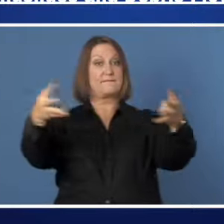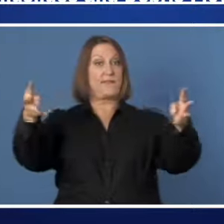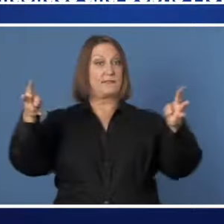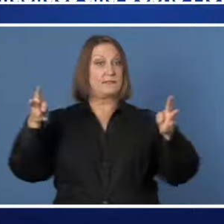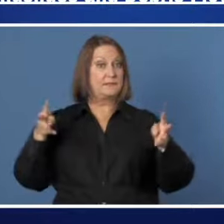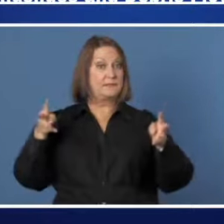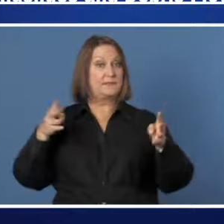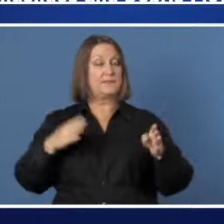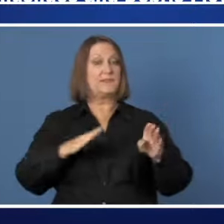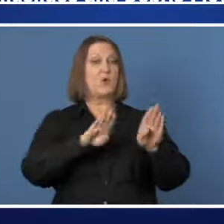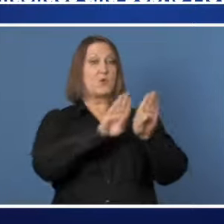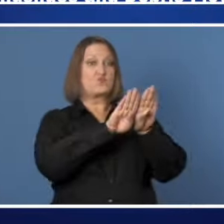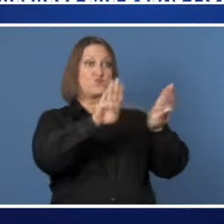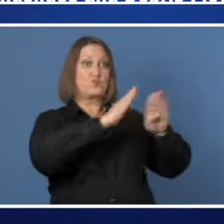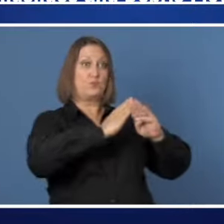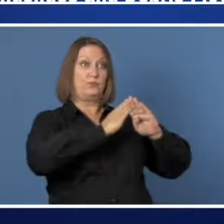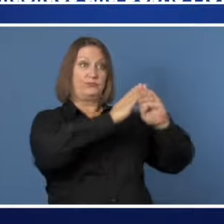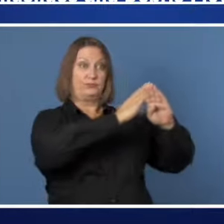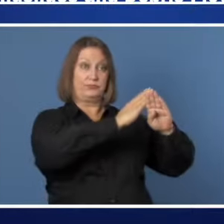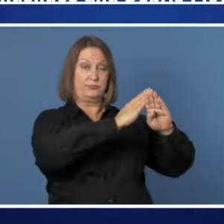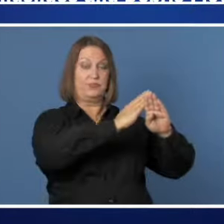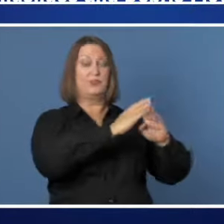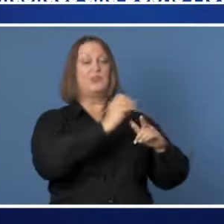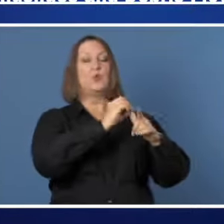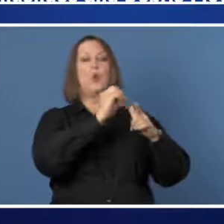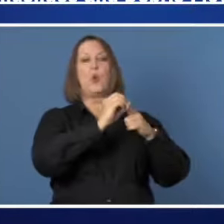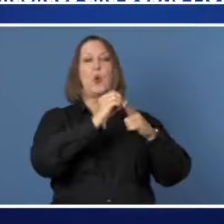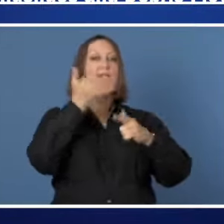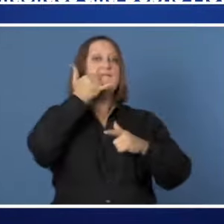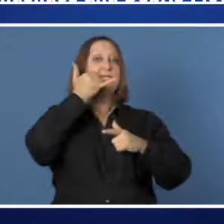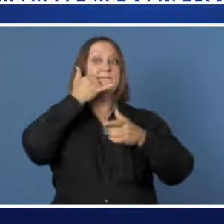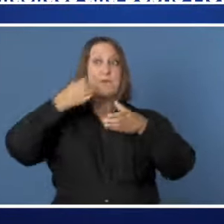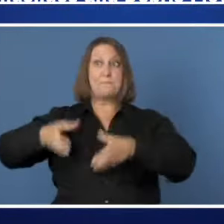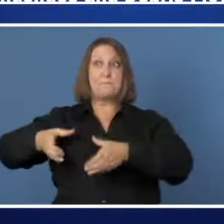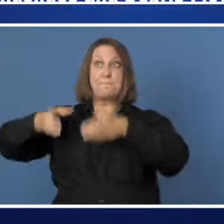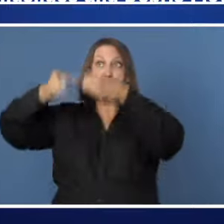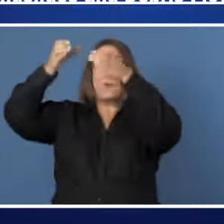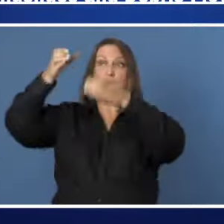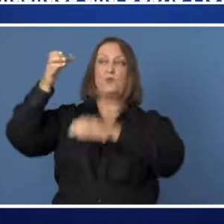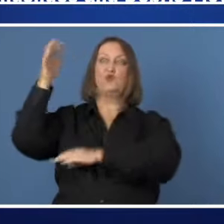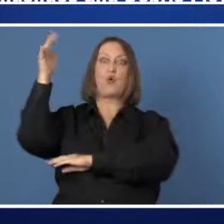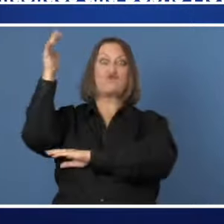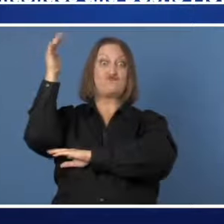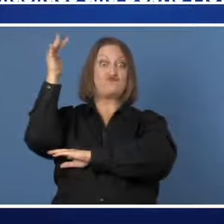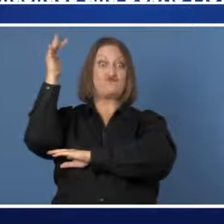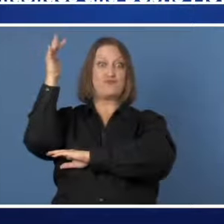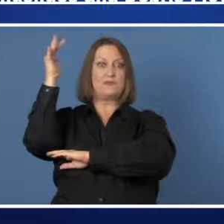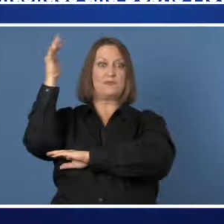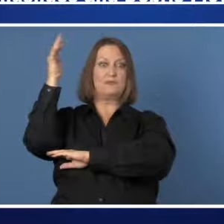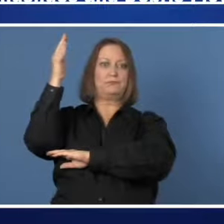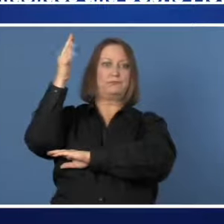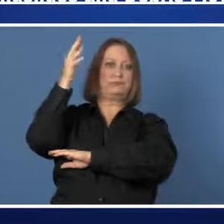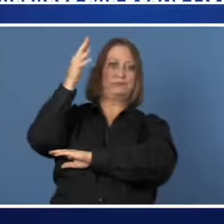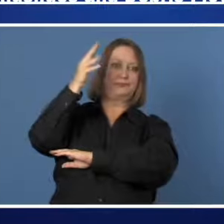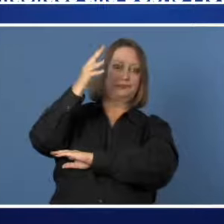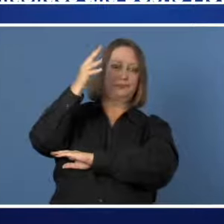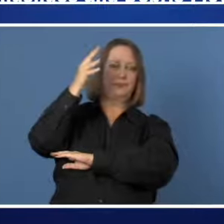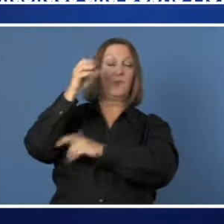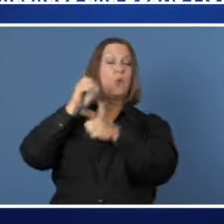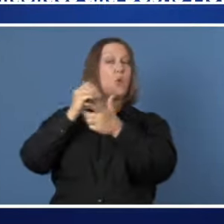Fences, retaining walls, utility poles, or trees tilt or